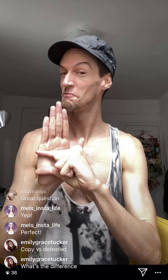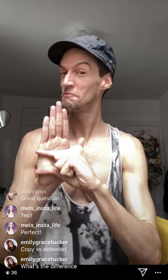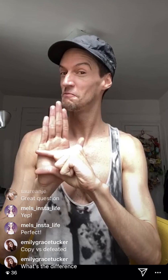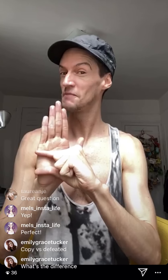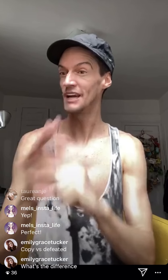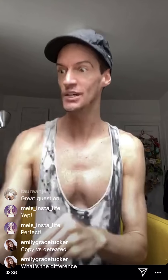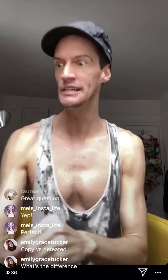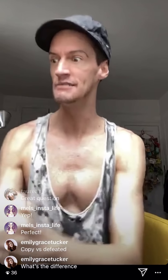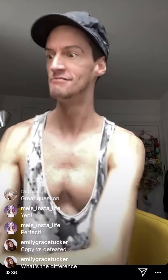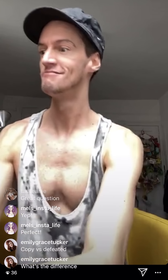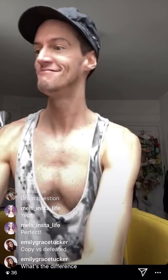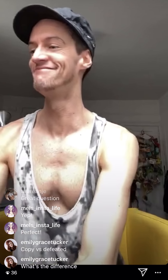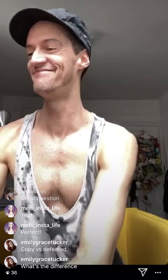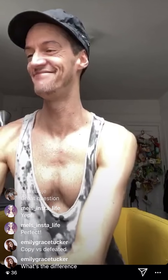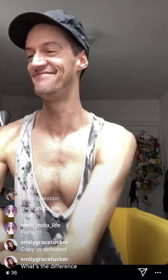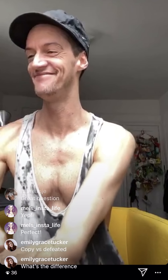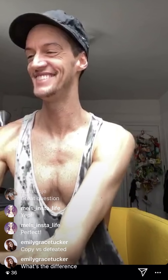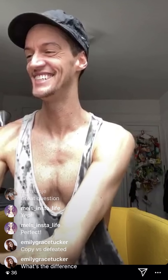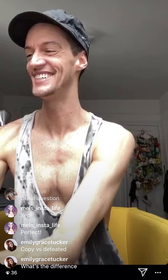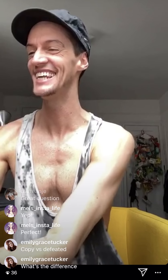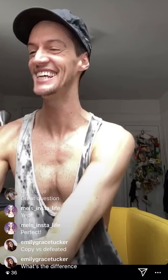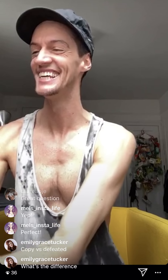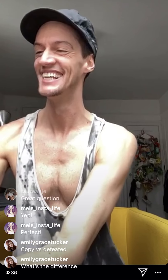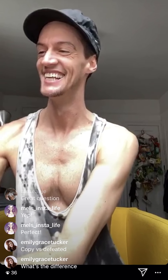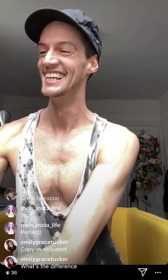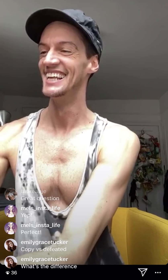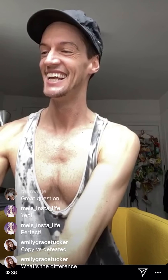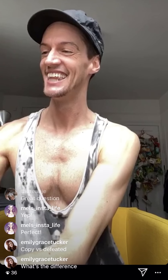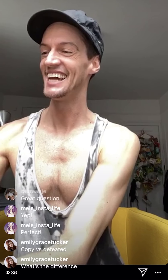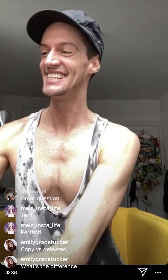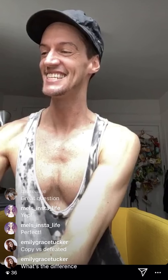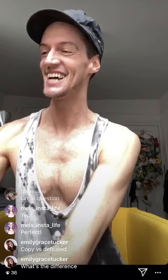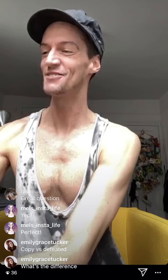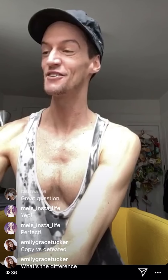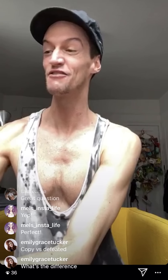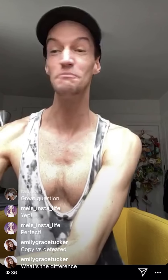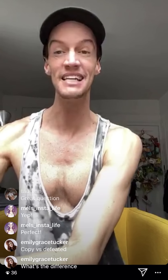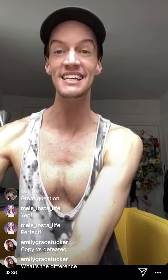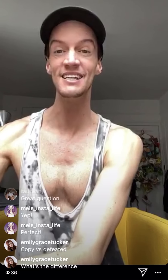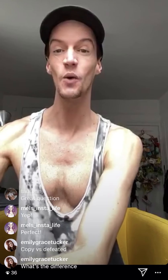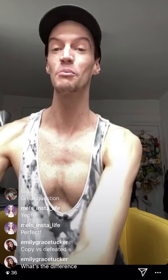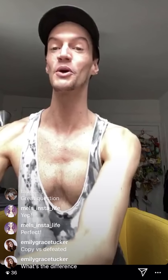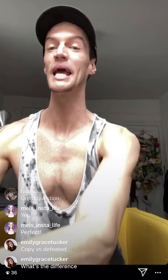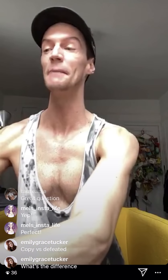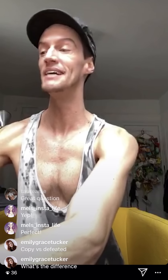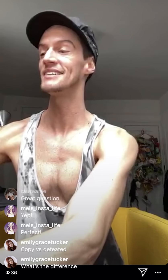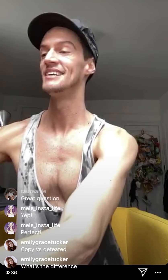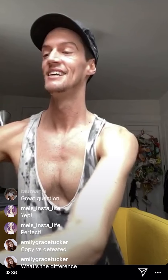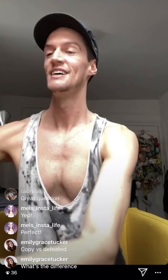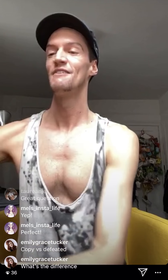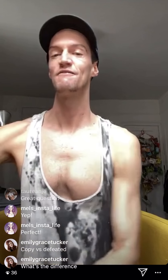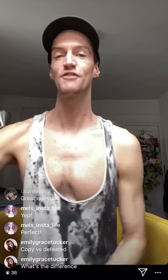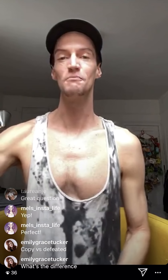I forget. Did you get it? That is the sign for forbidden or prohibit. Forbidden